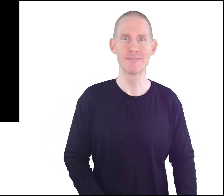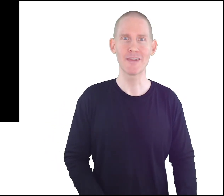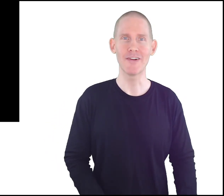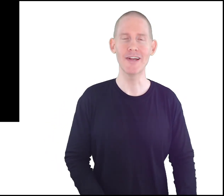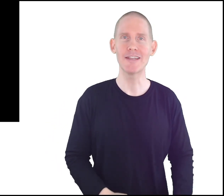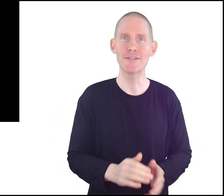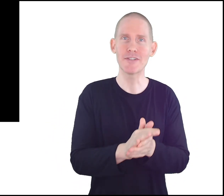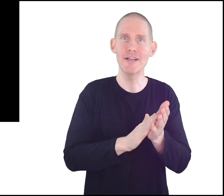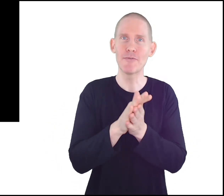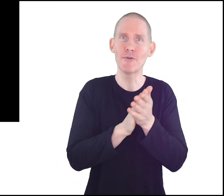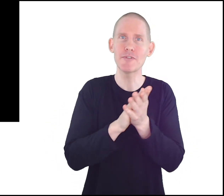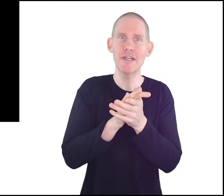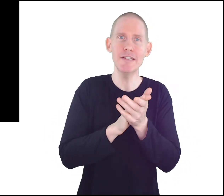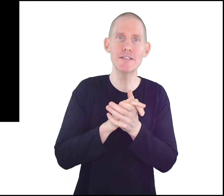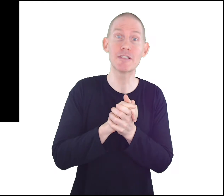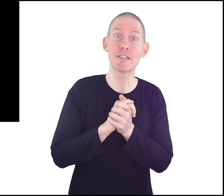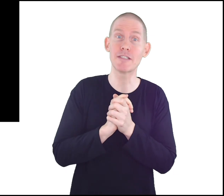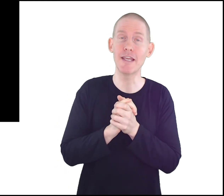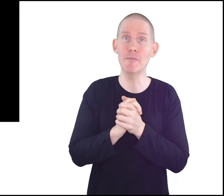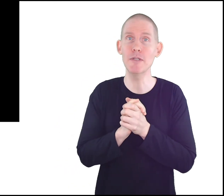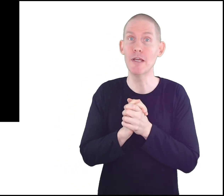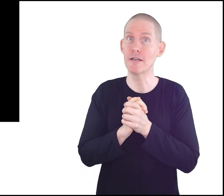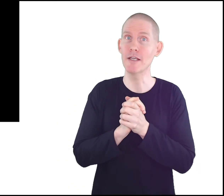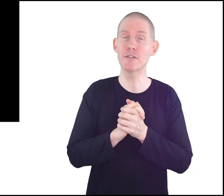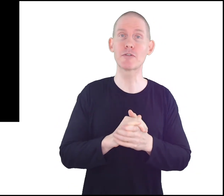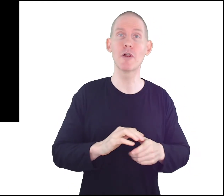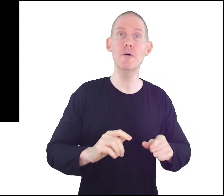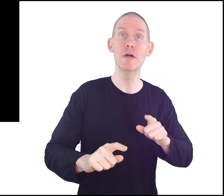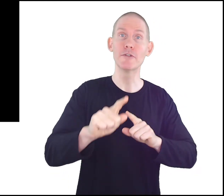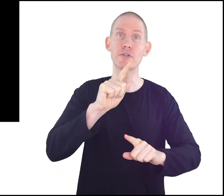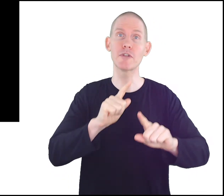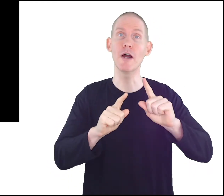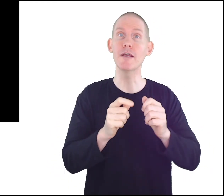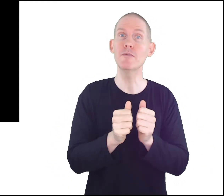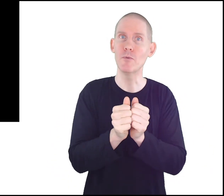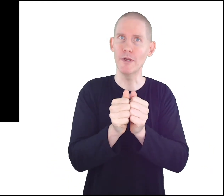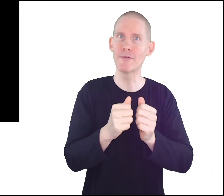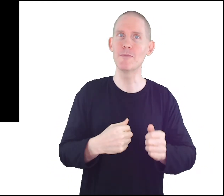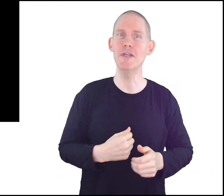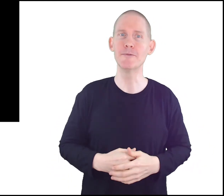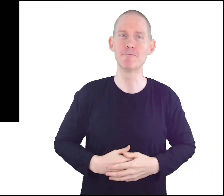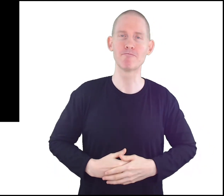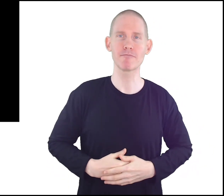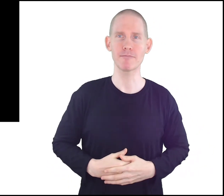All right, let's sign the full sentence. It's a statement, nice and slow. Sign with me.